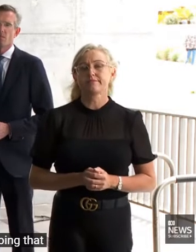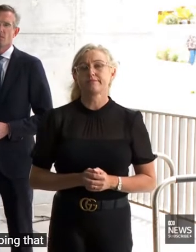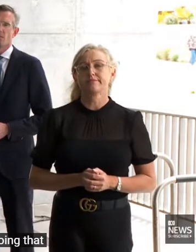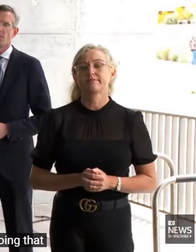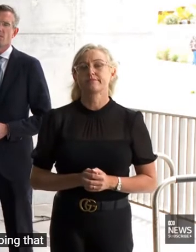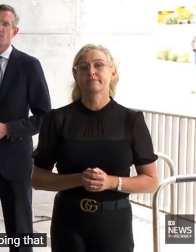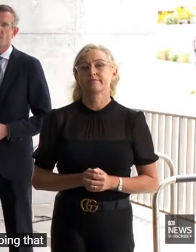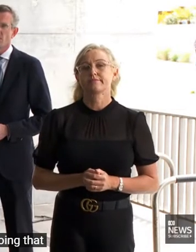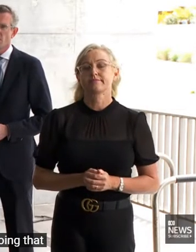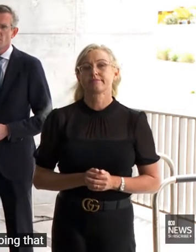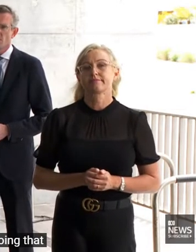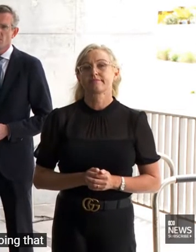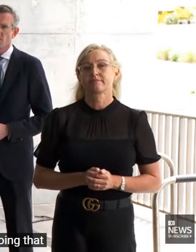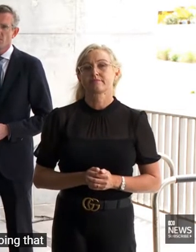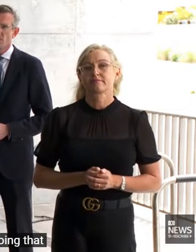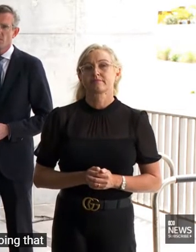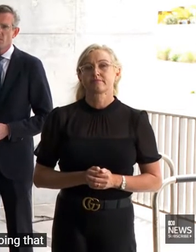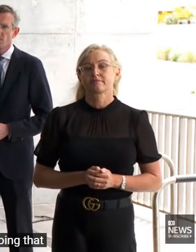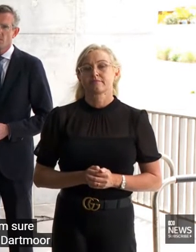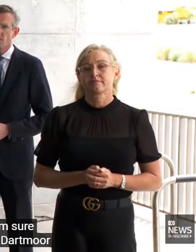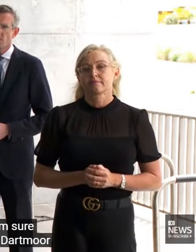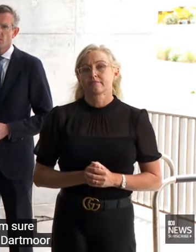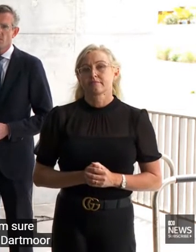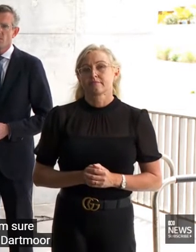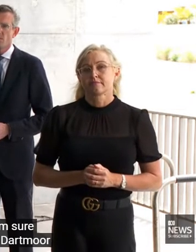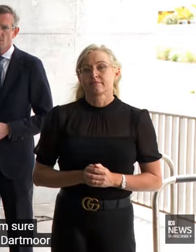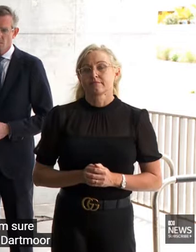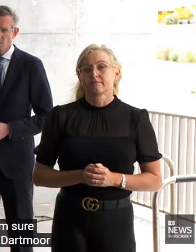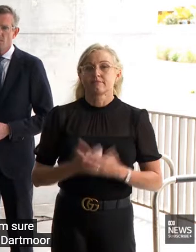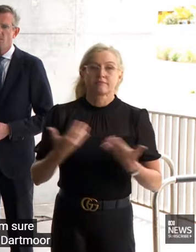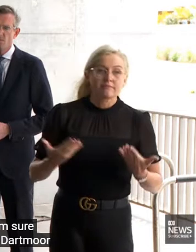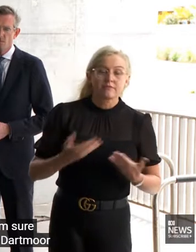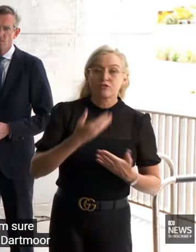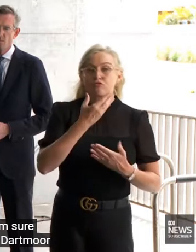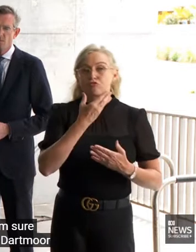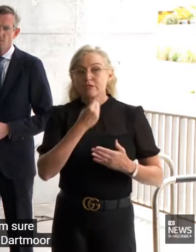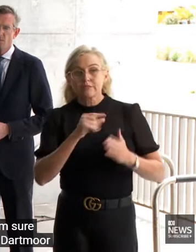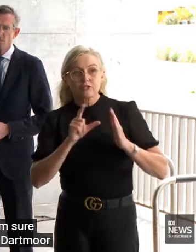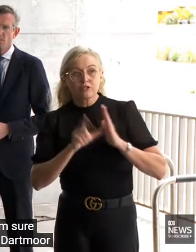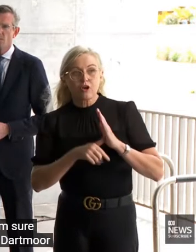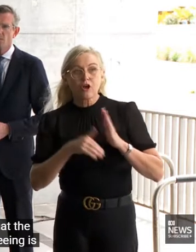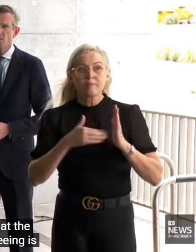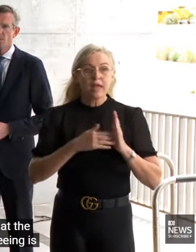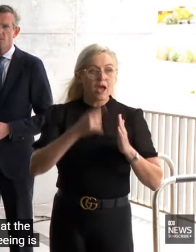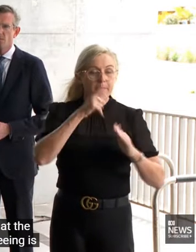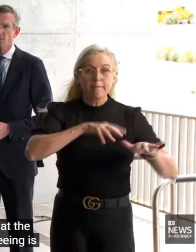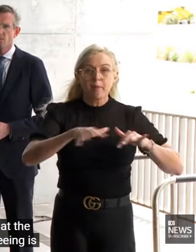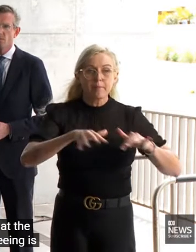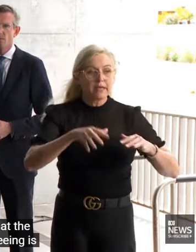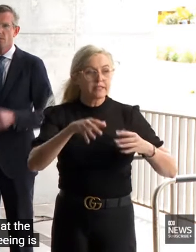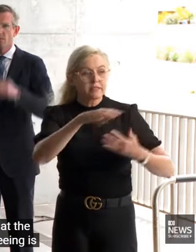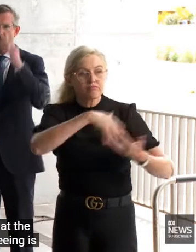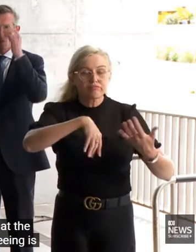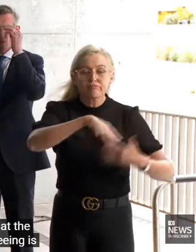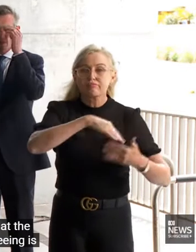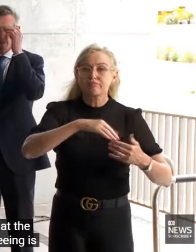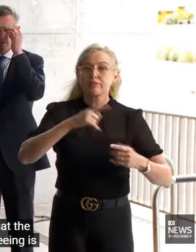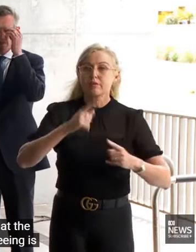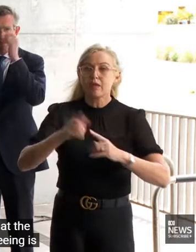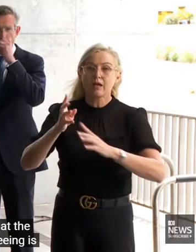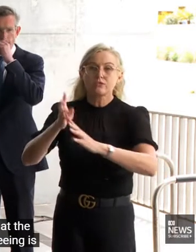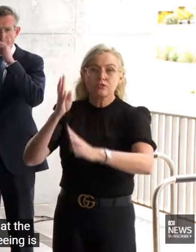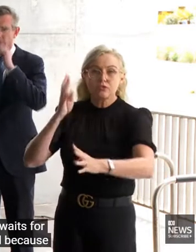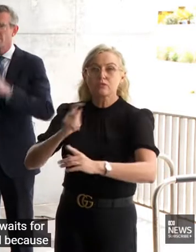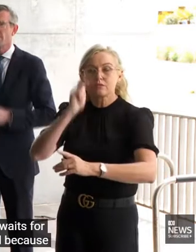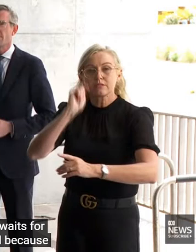is, because of the long waits for the queues perhaps, and because it's the time of the year when everybody's out a bit frustrated, looking forward to fabulous Christmas, but also the pressures as it